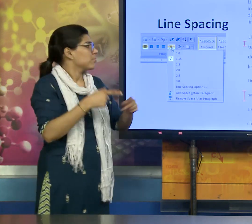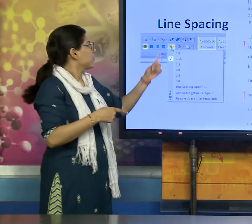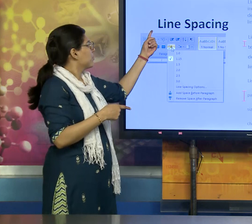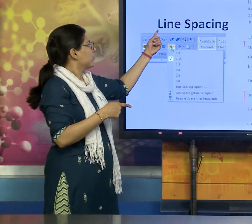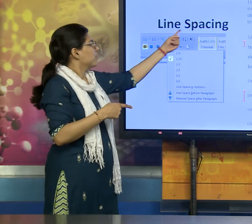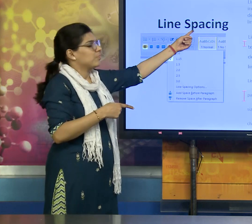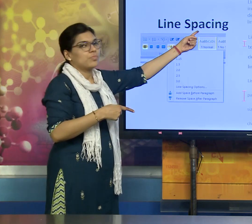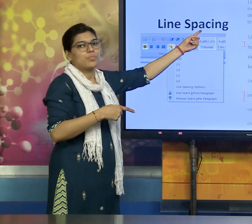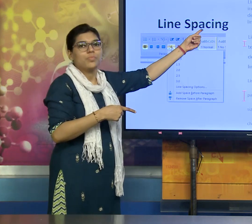You can choose